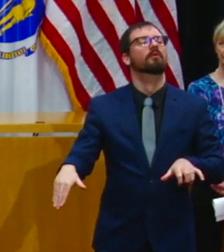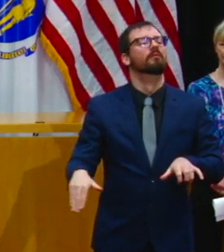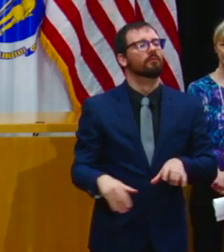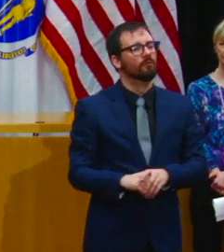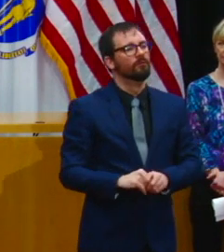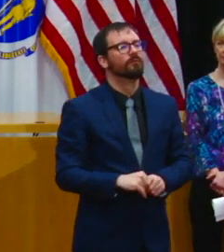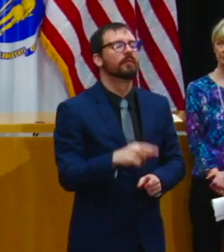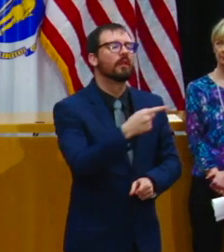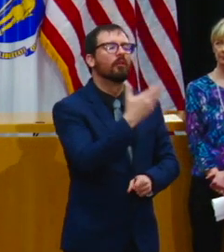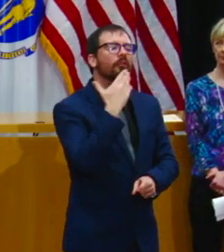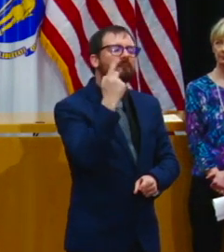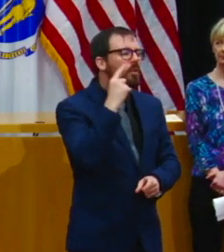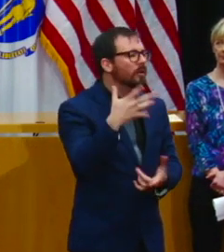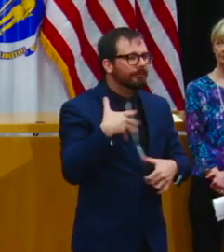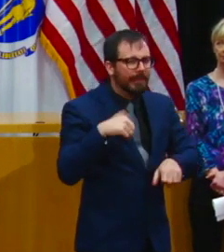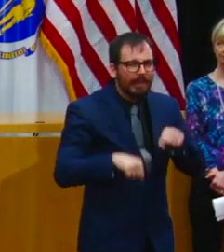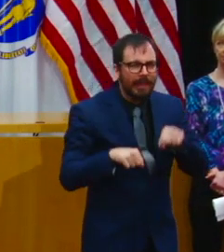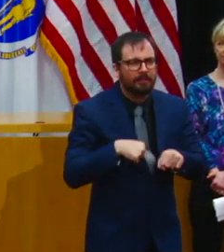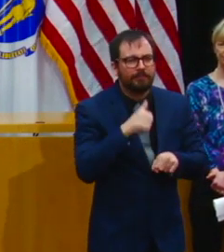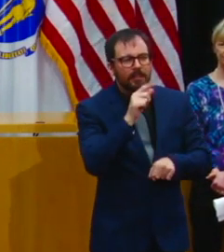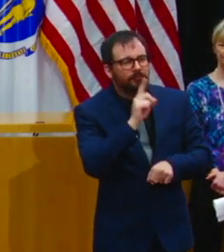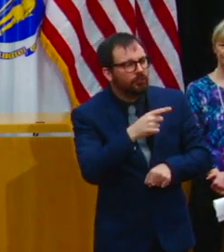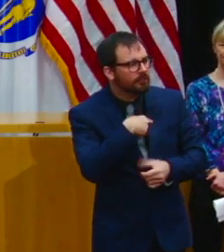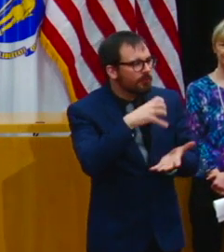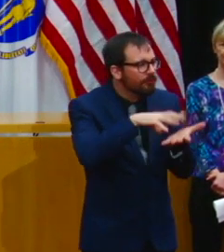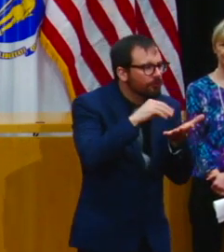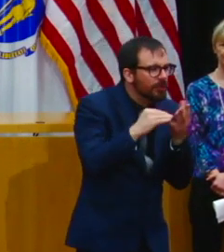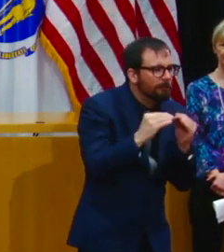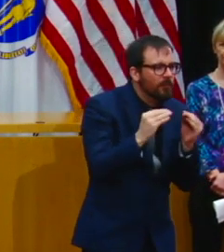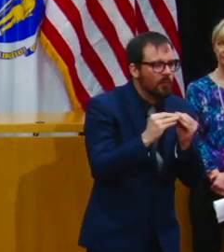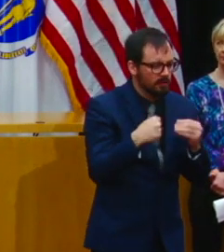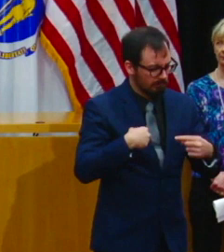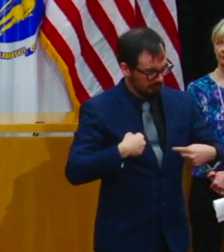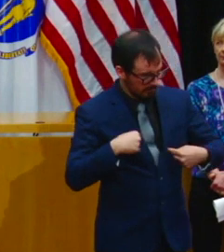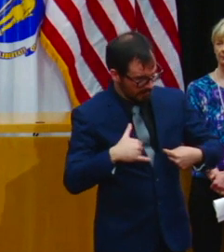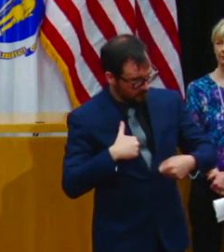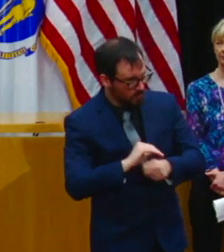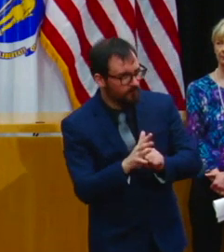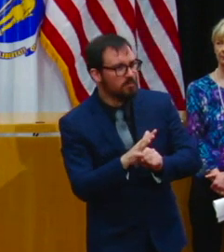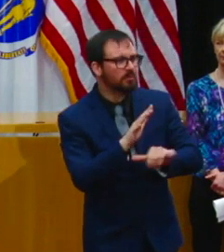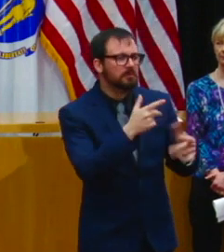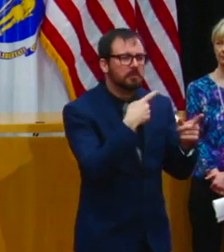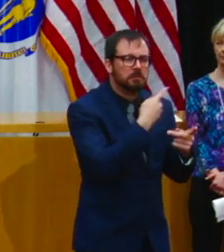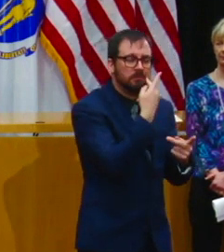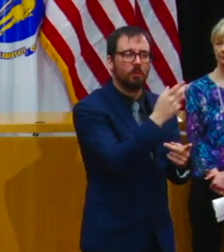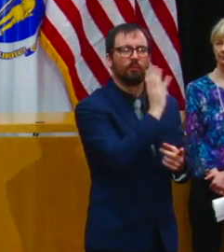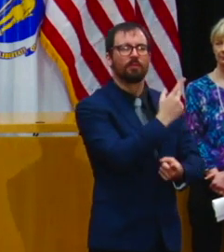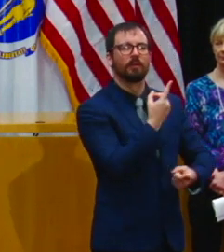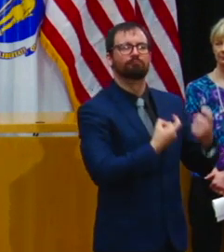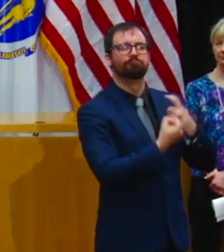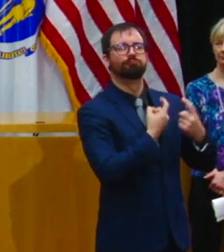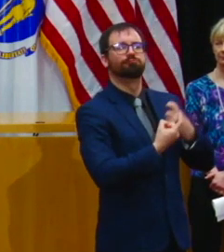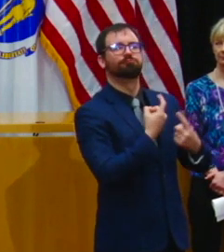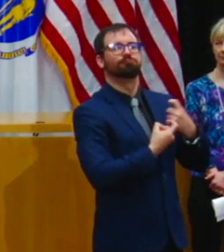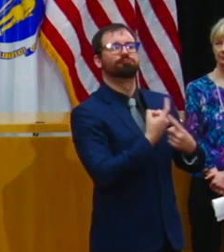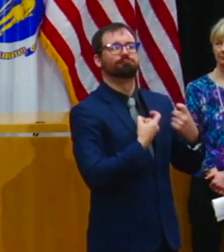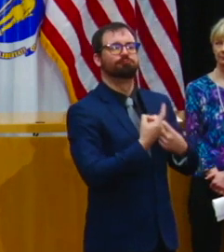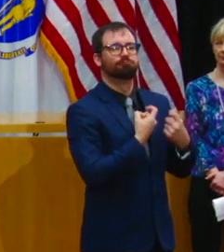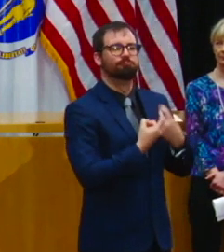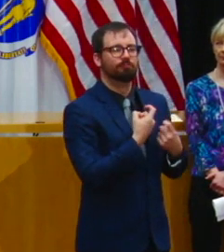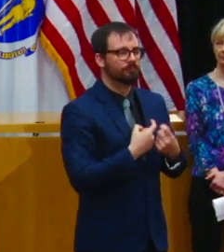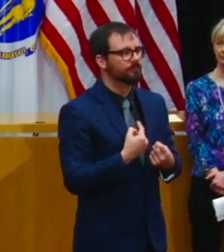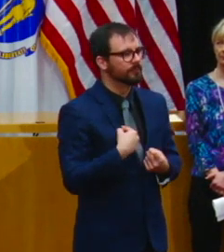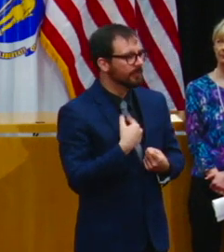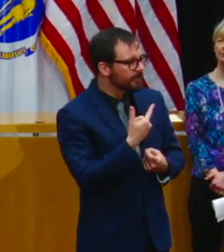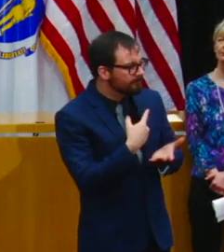guidance to people for many, many months, and everyone can use it to get much more information about their health, which, as